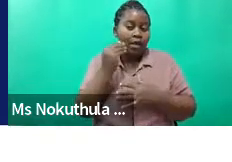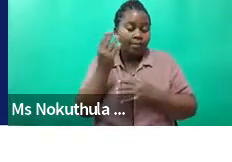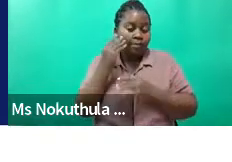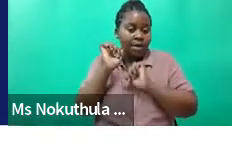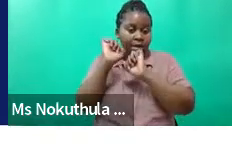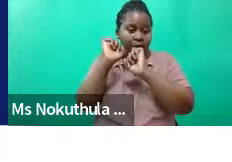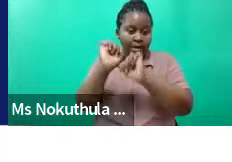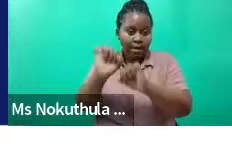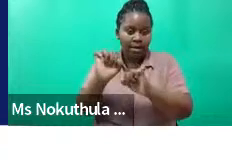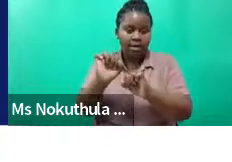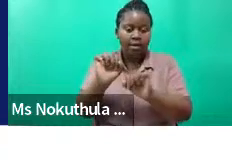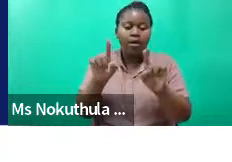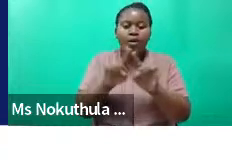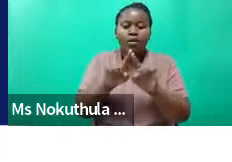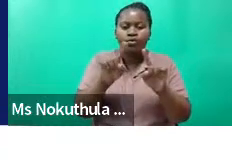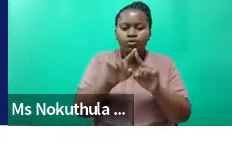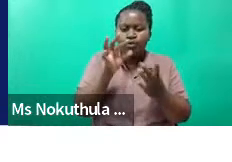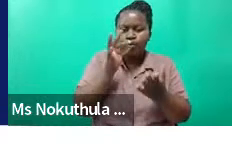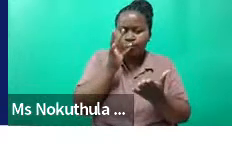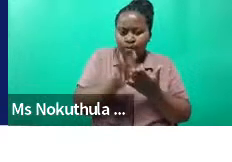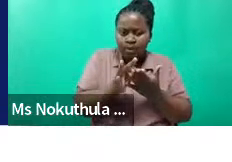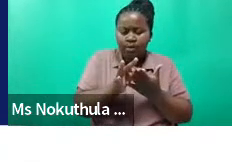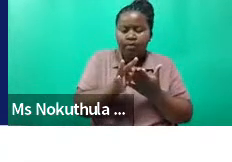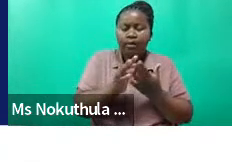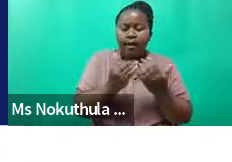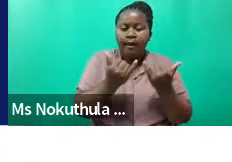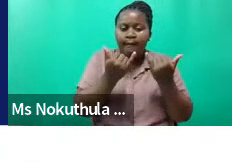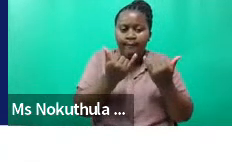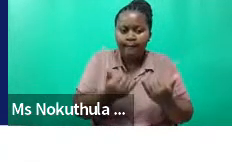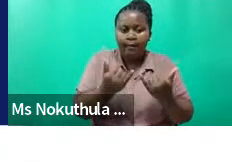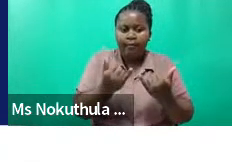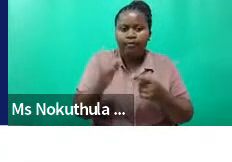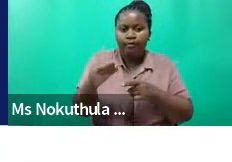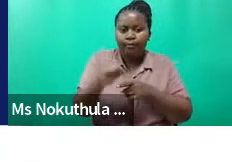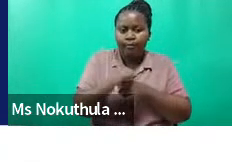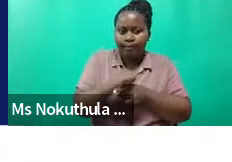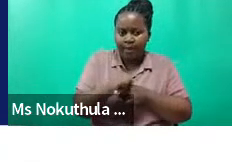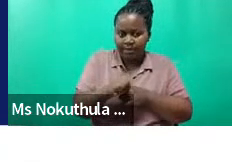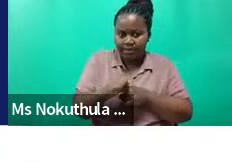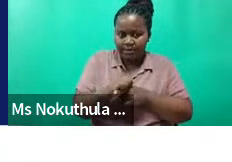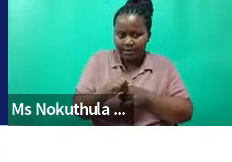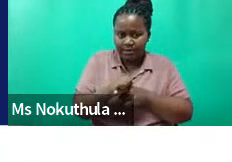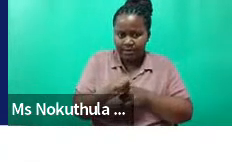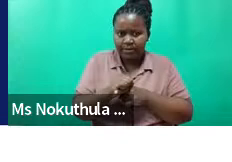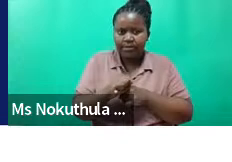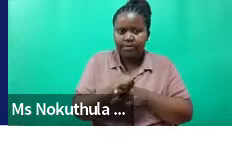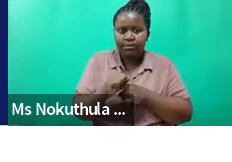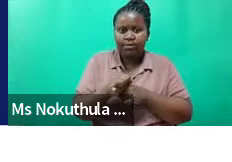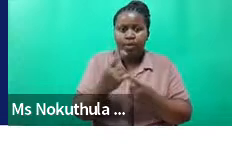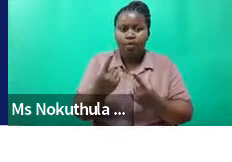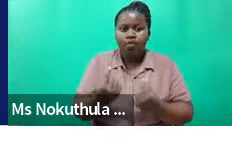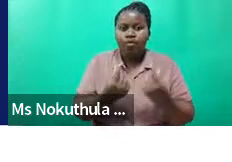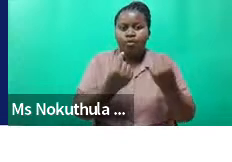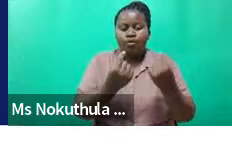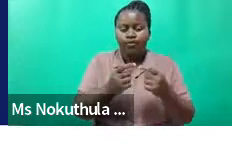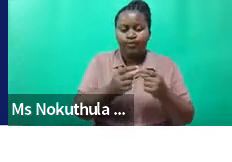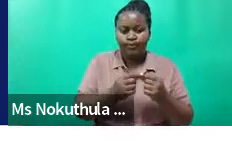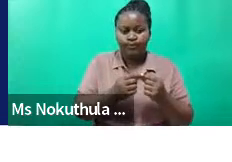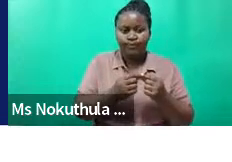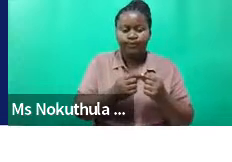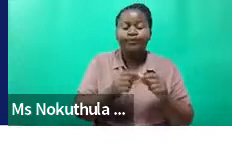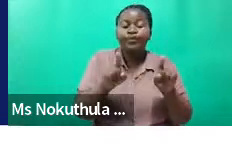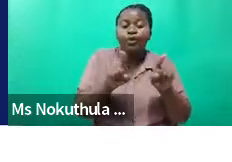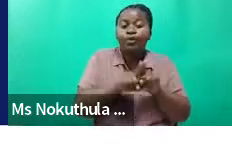these recommendations, how do we now practically put this into action? And so it's